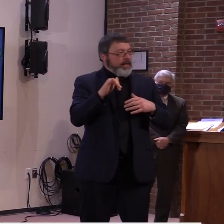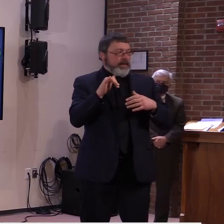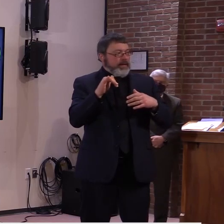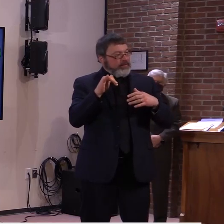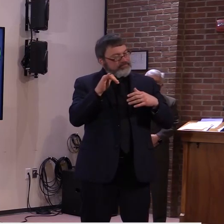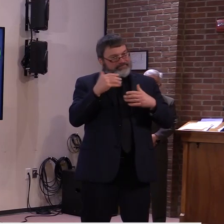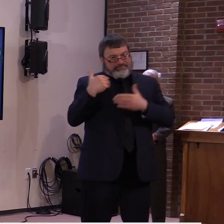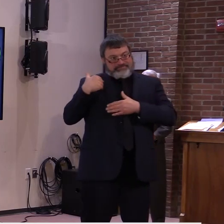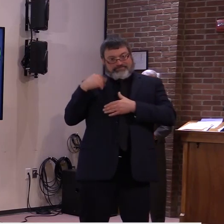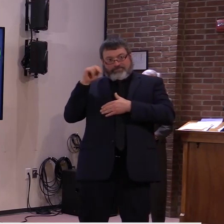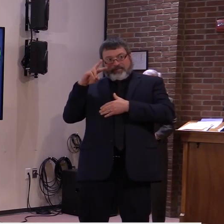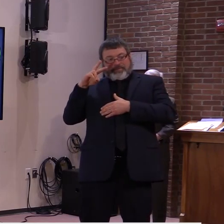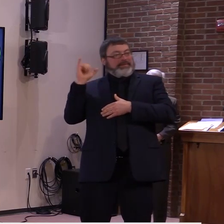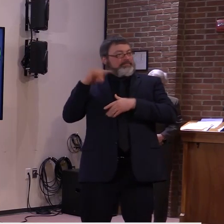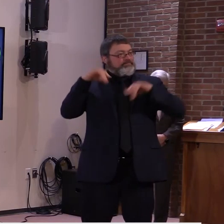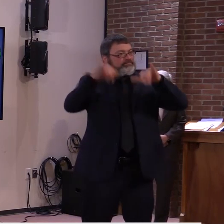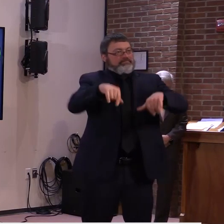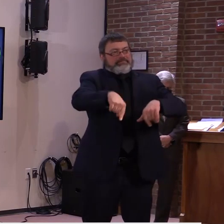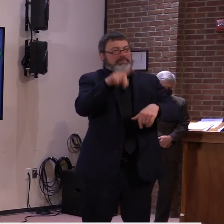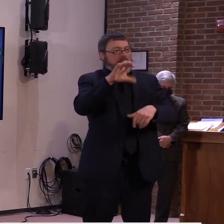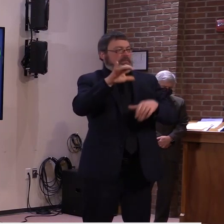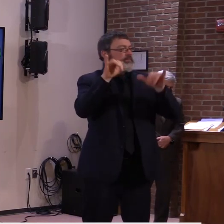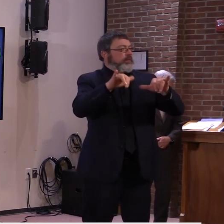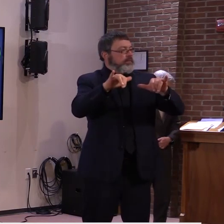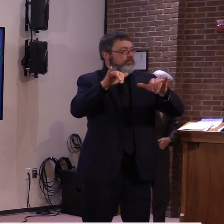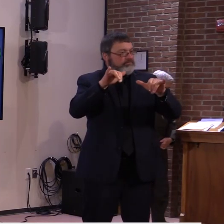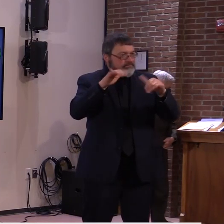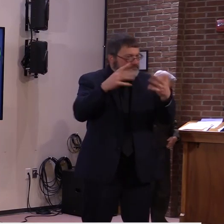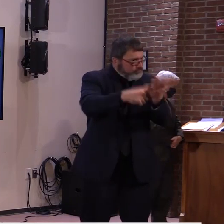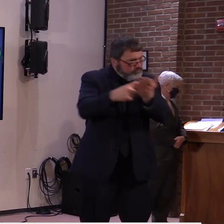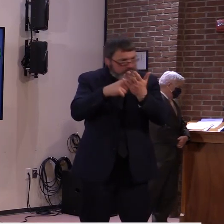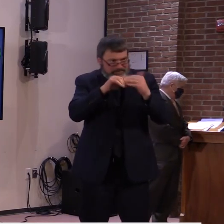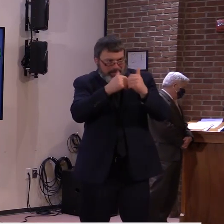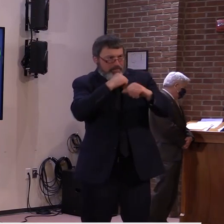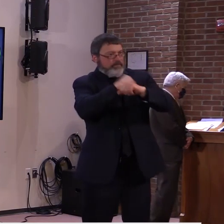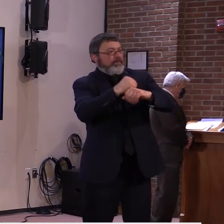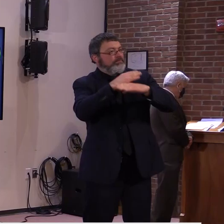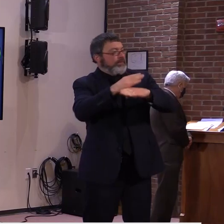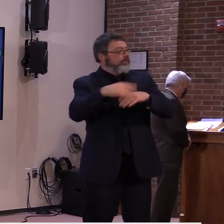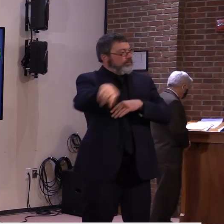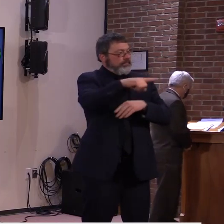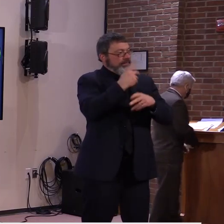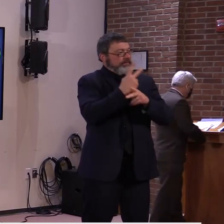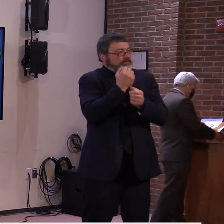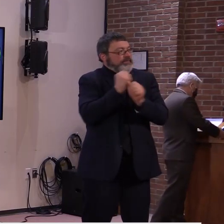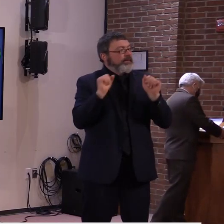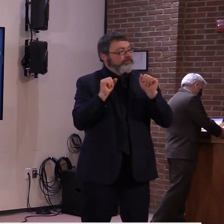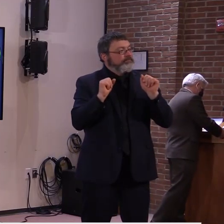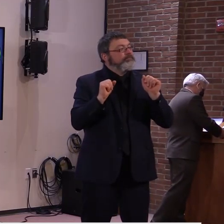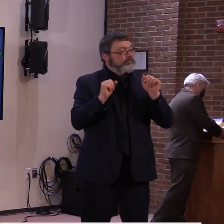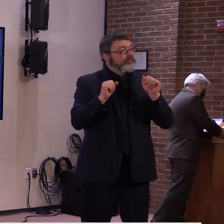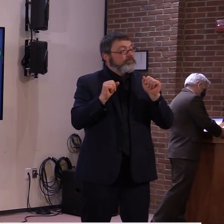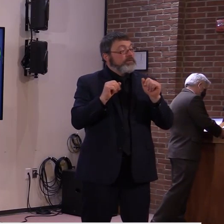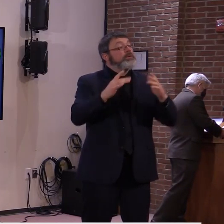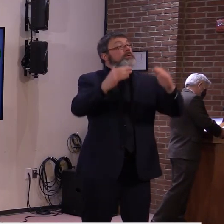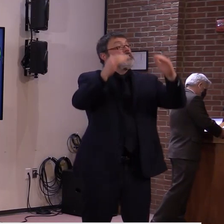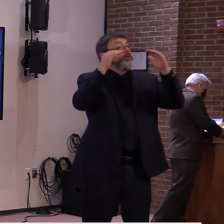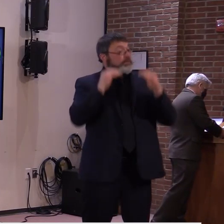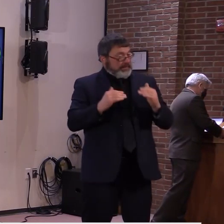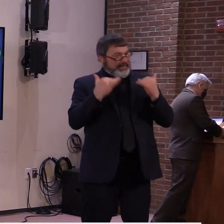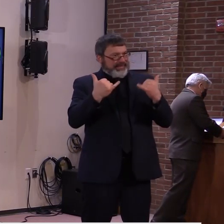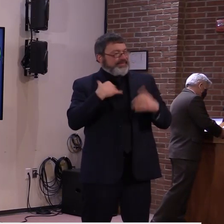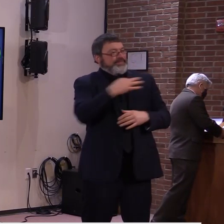The availability of substitutes continues to be an issue in our schools. We formed a task force to take a look at this. That task force has